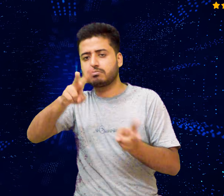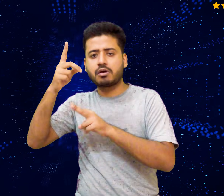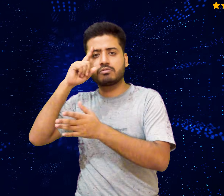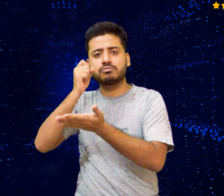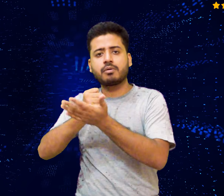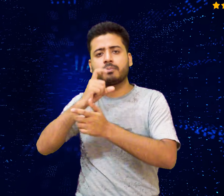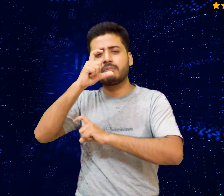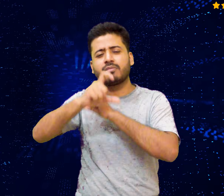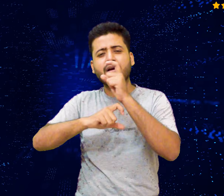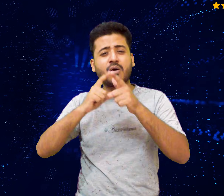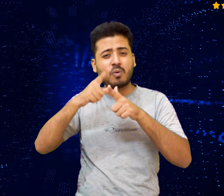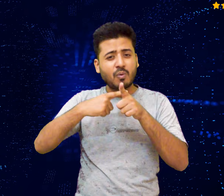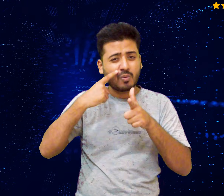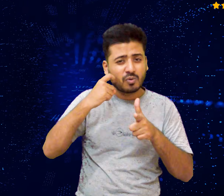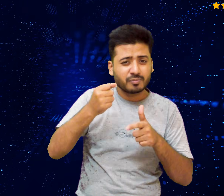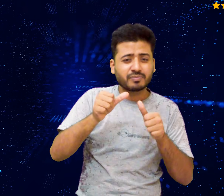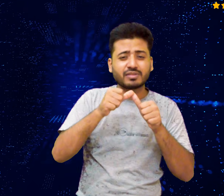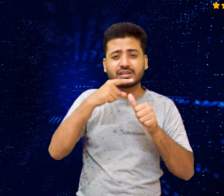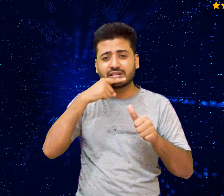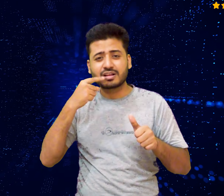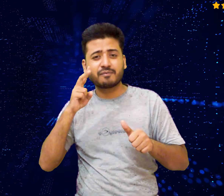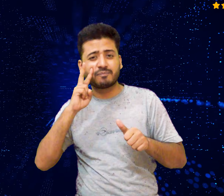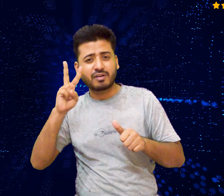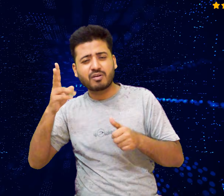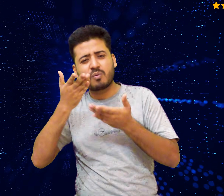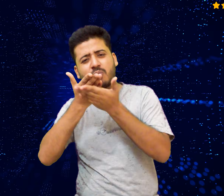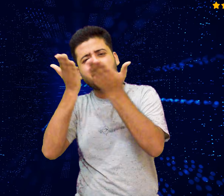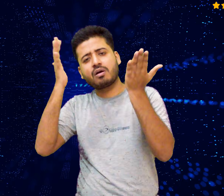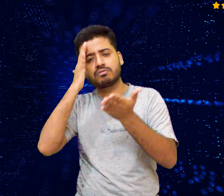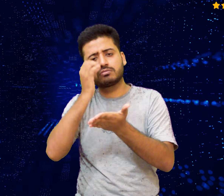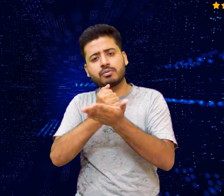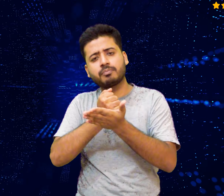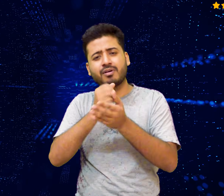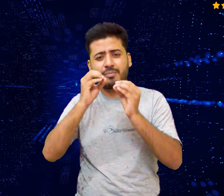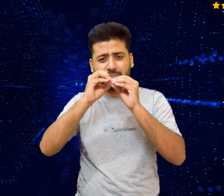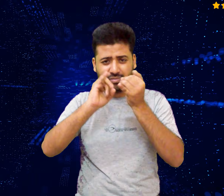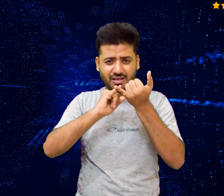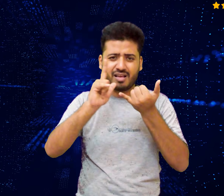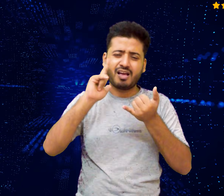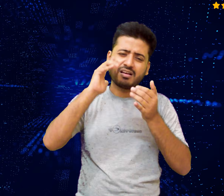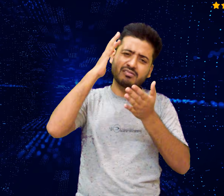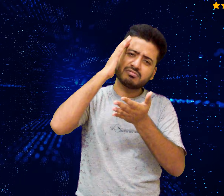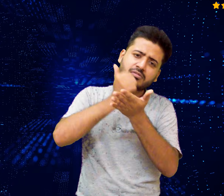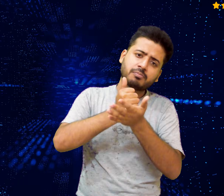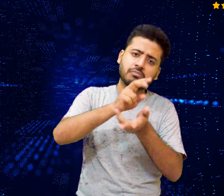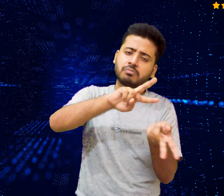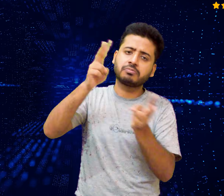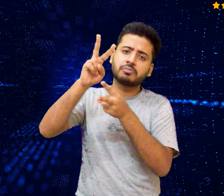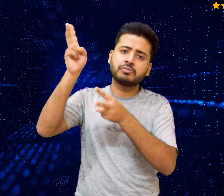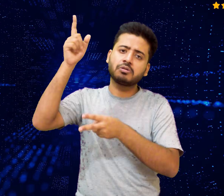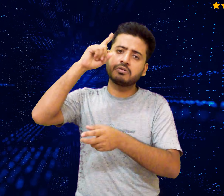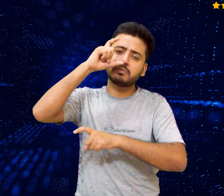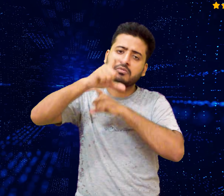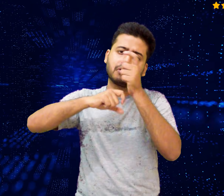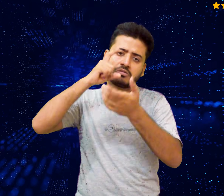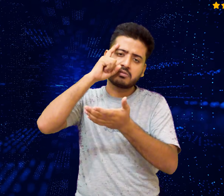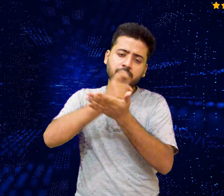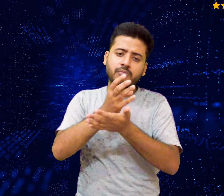of inactivity, remote wipe capabilities in case your phone is lost or stolen. Additionally, keep your apps and